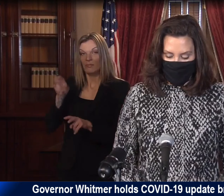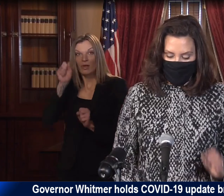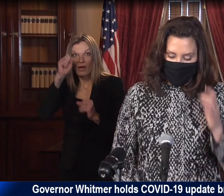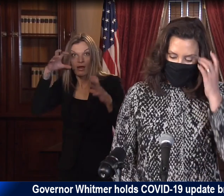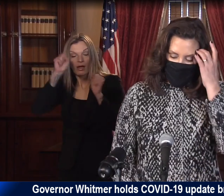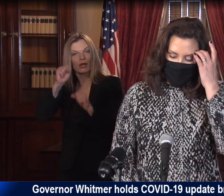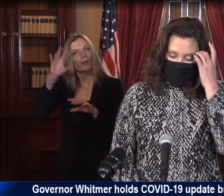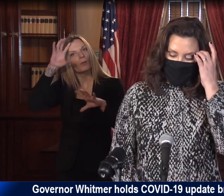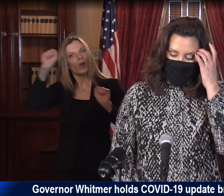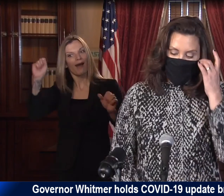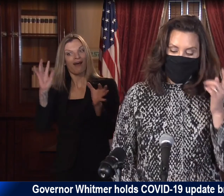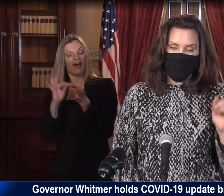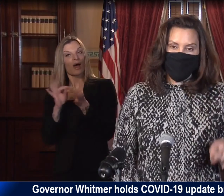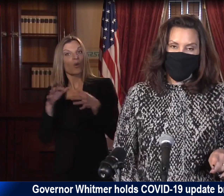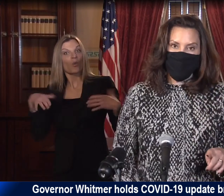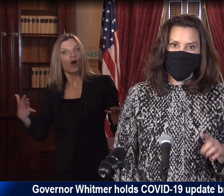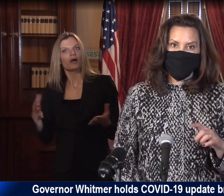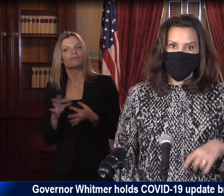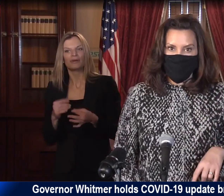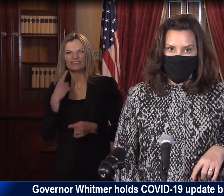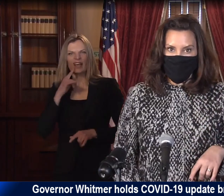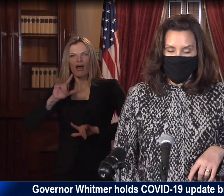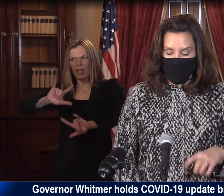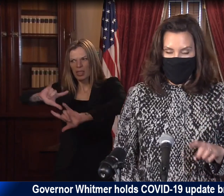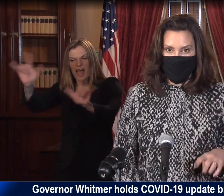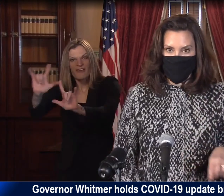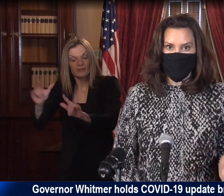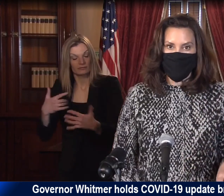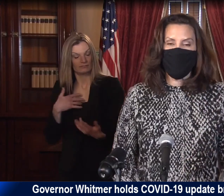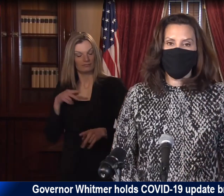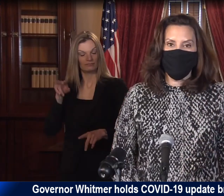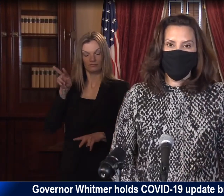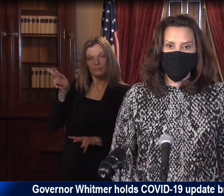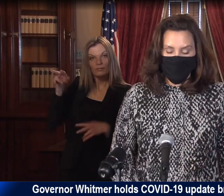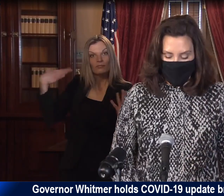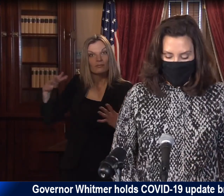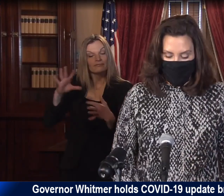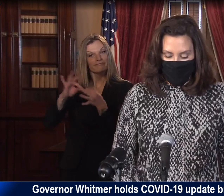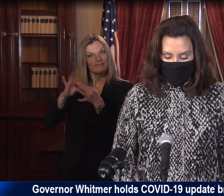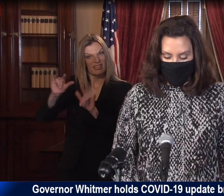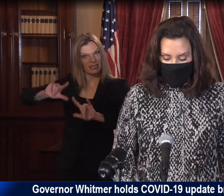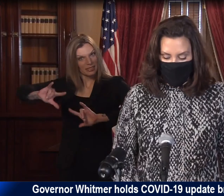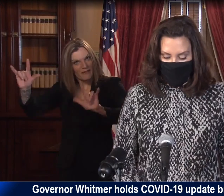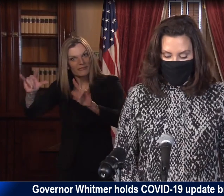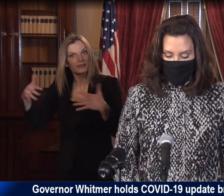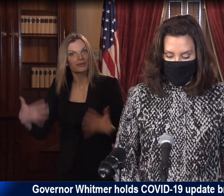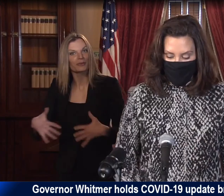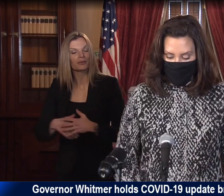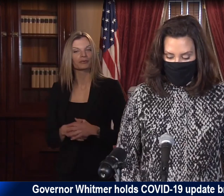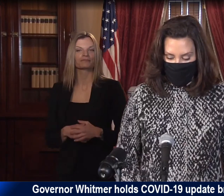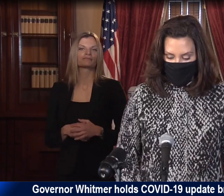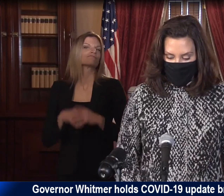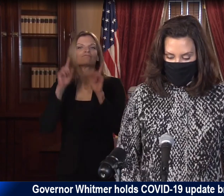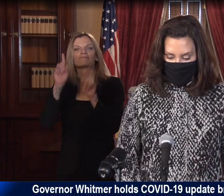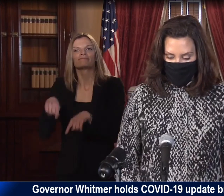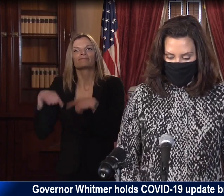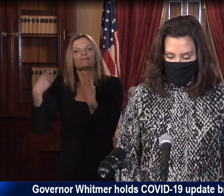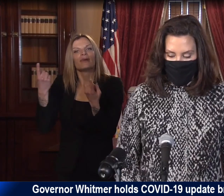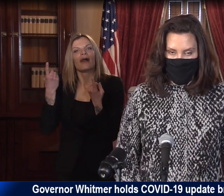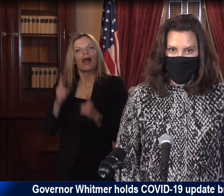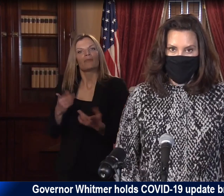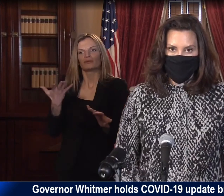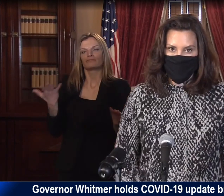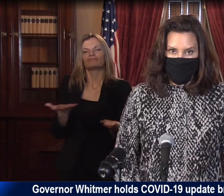special." Had the group of people who stormed our nation's Capitol been Black Lives Matter